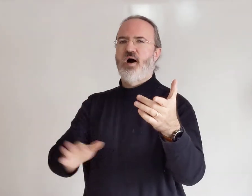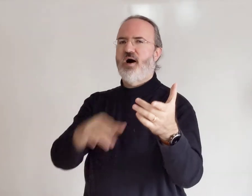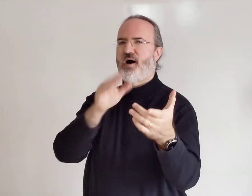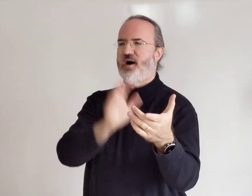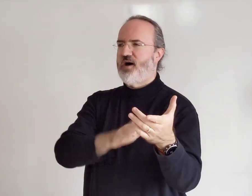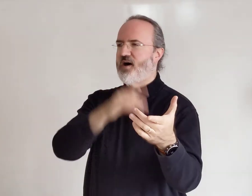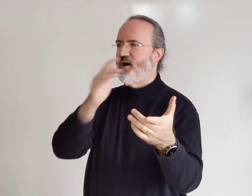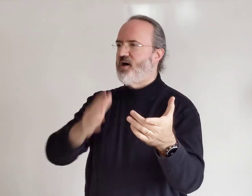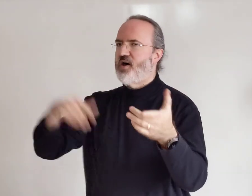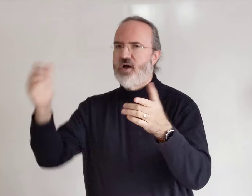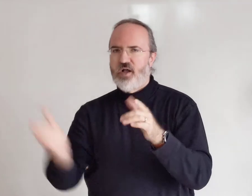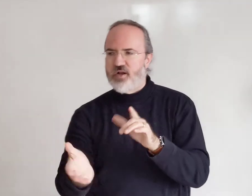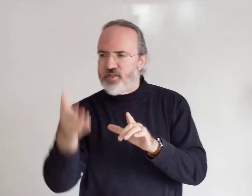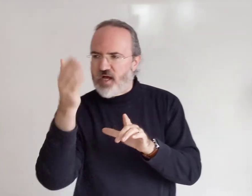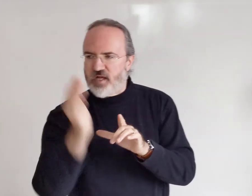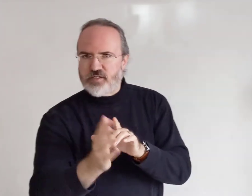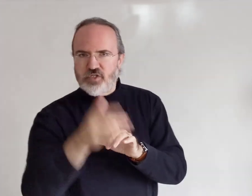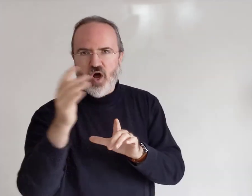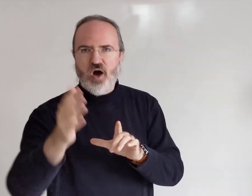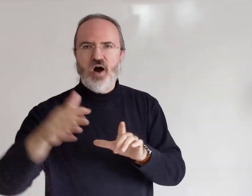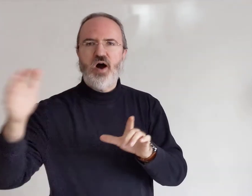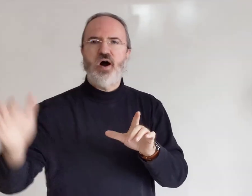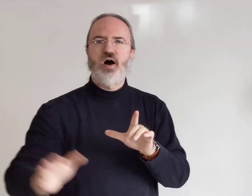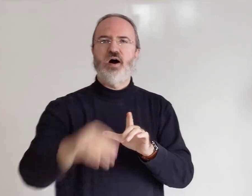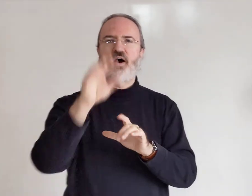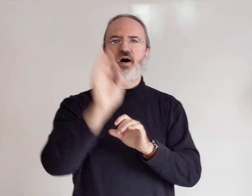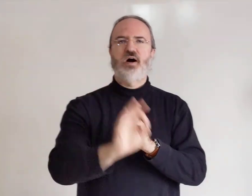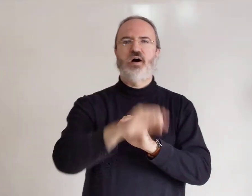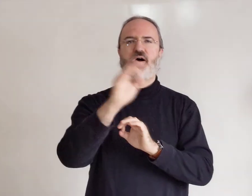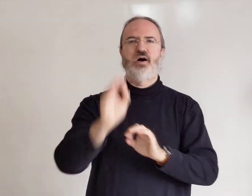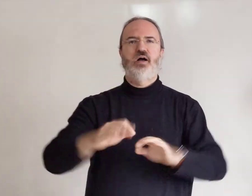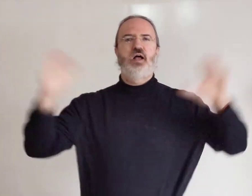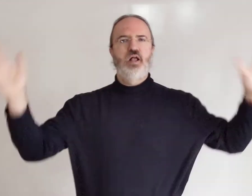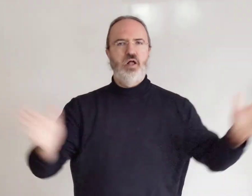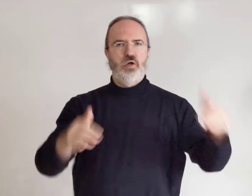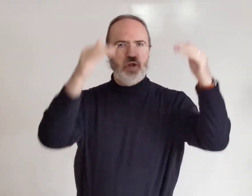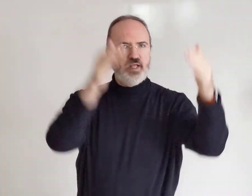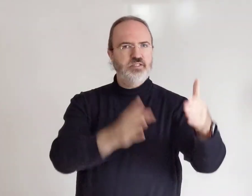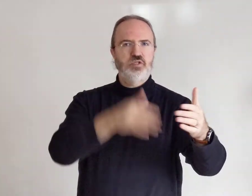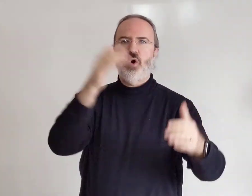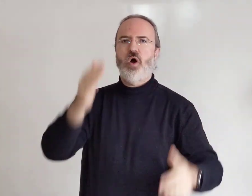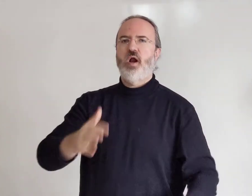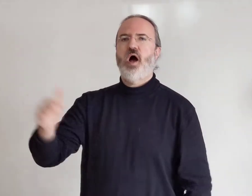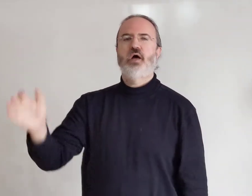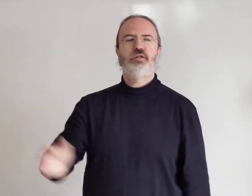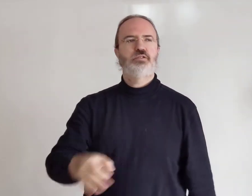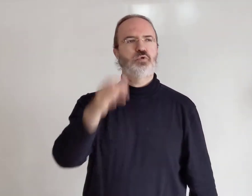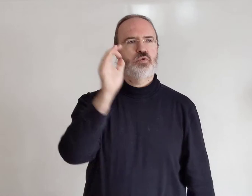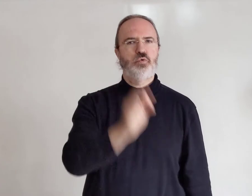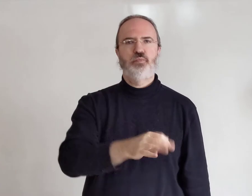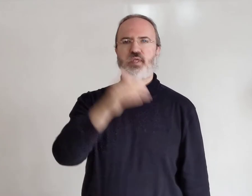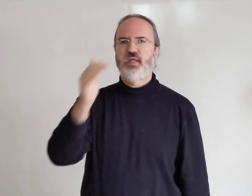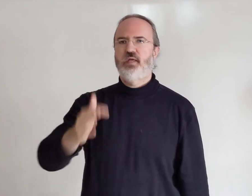unto me